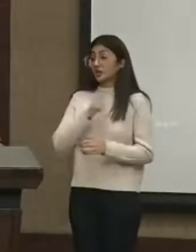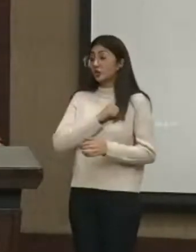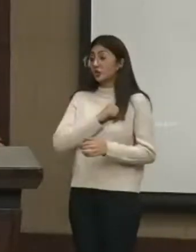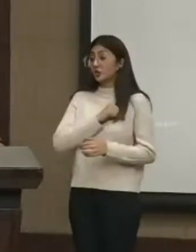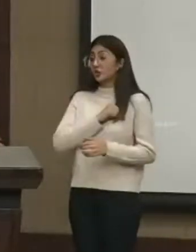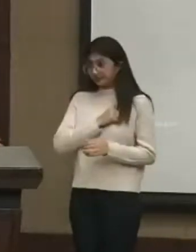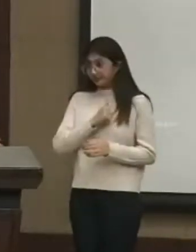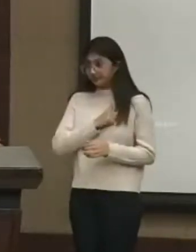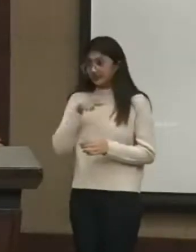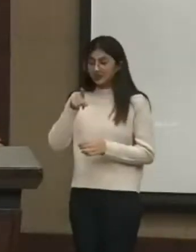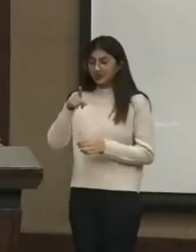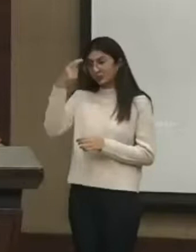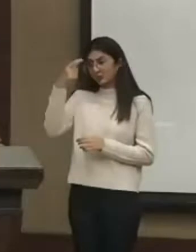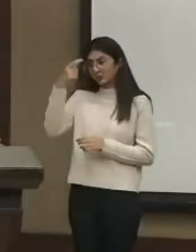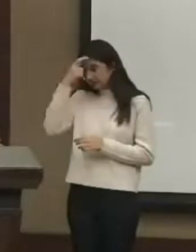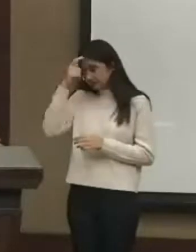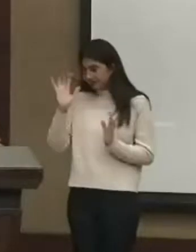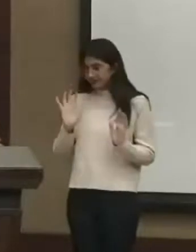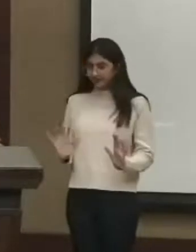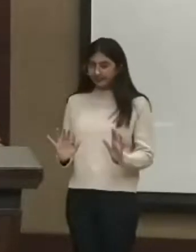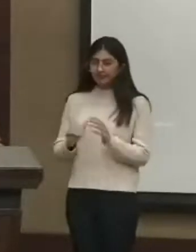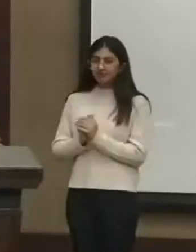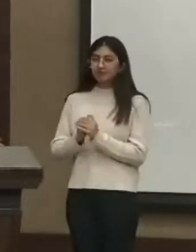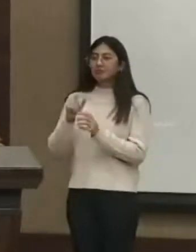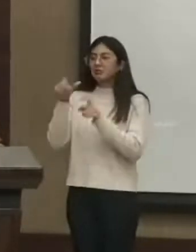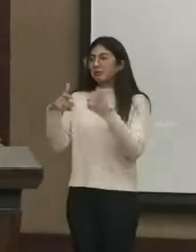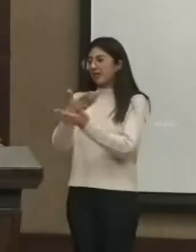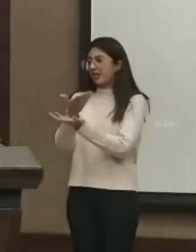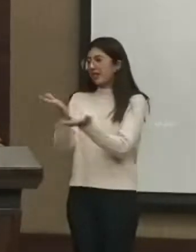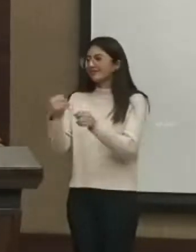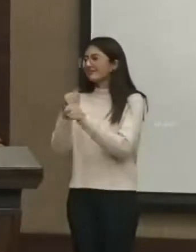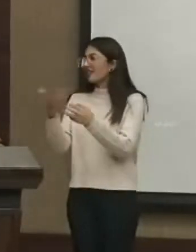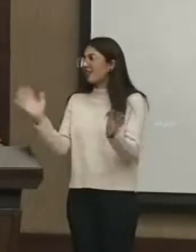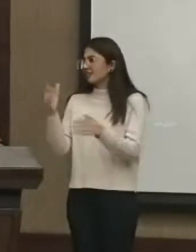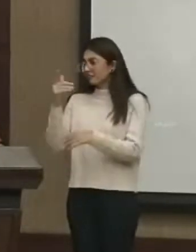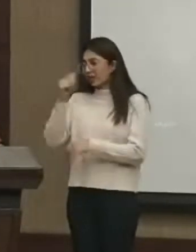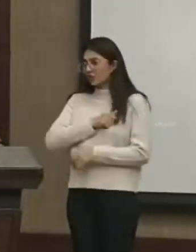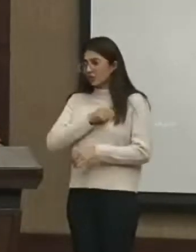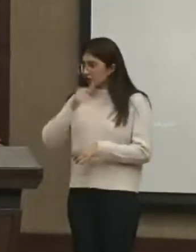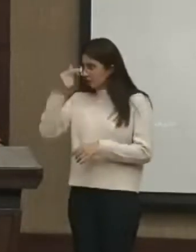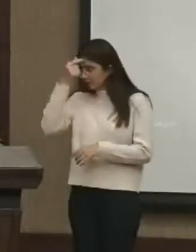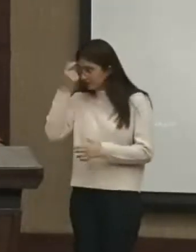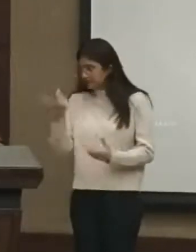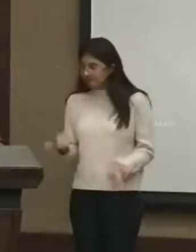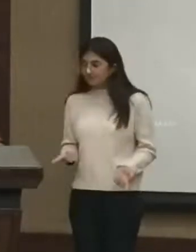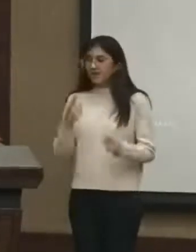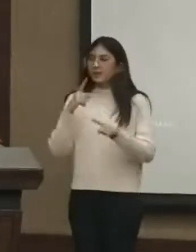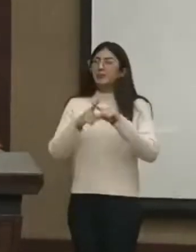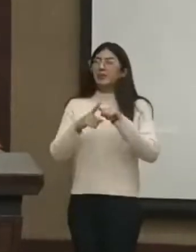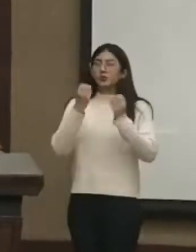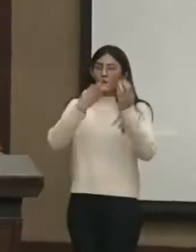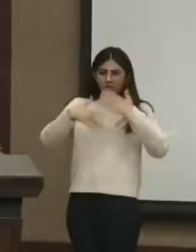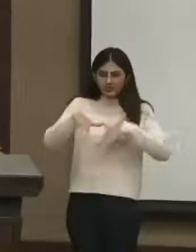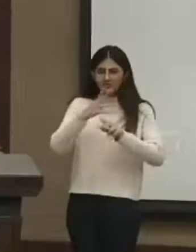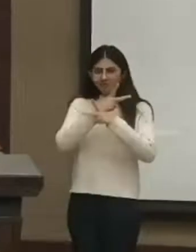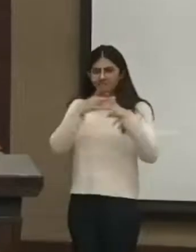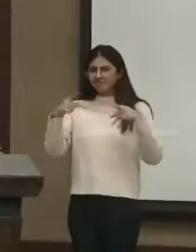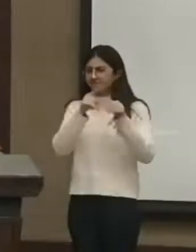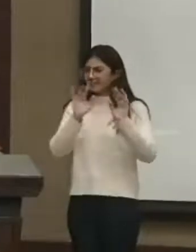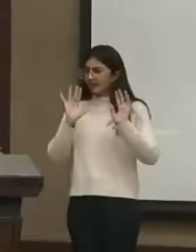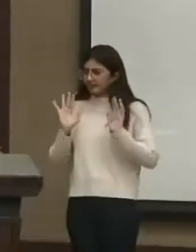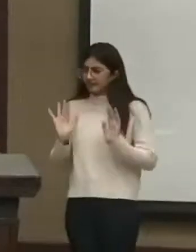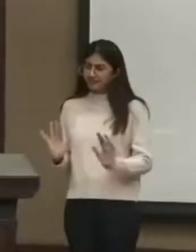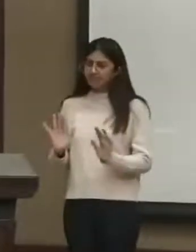attitude that is there in the general public and the implementing agencies was another area which